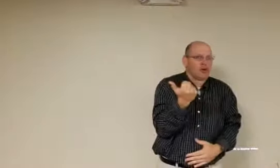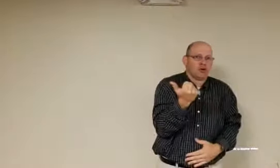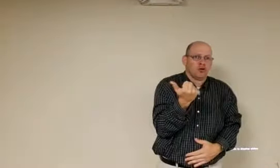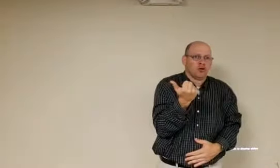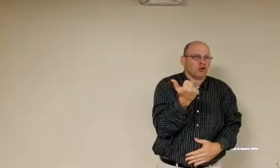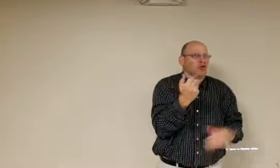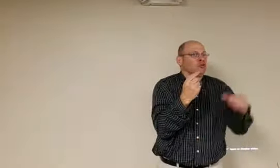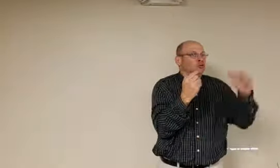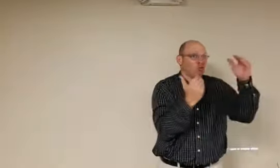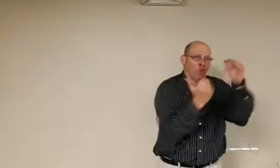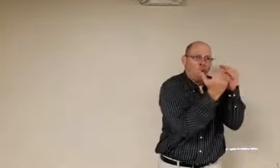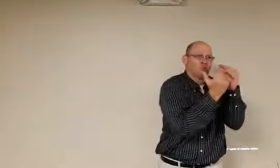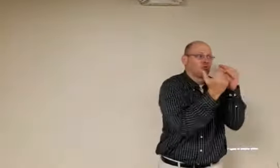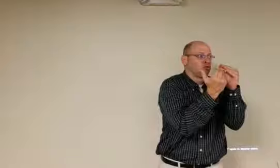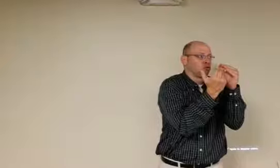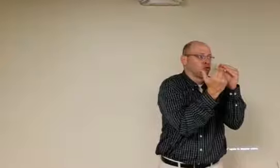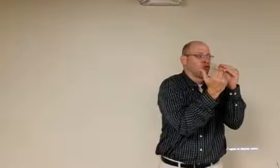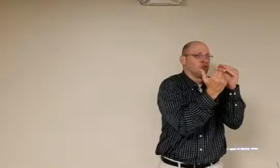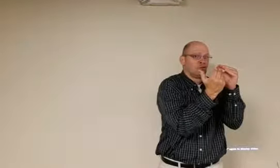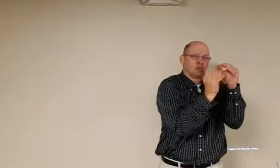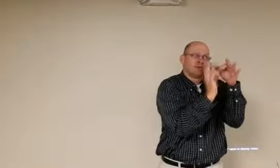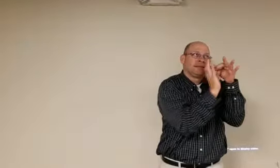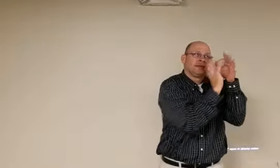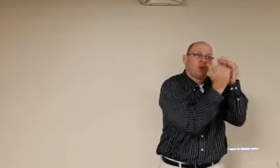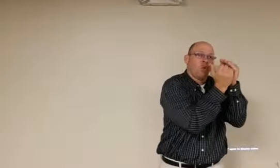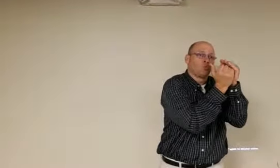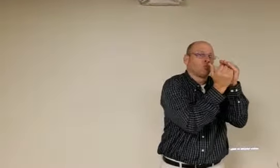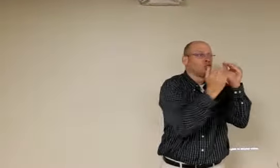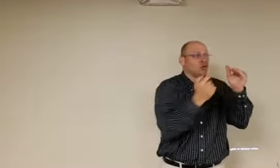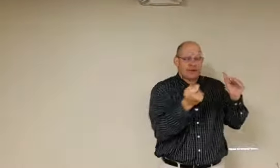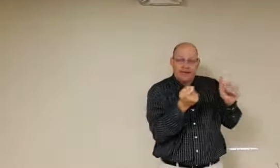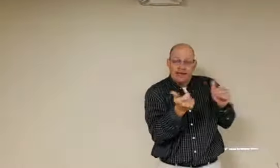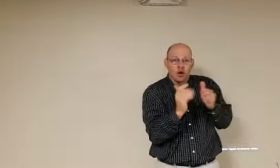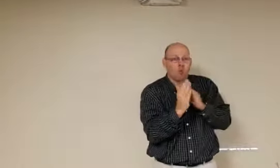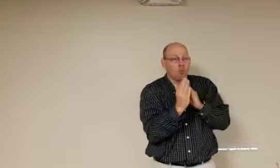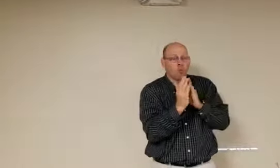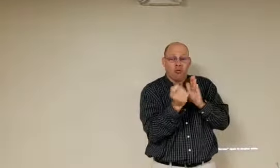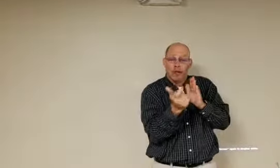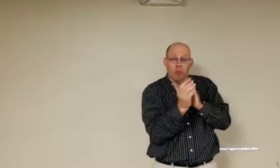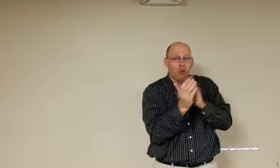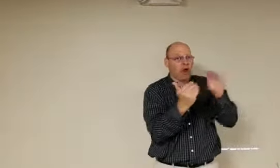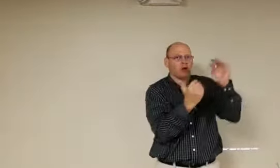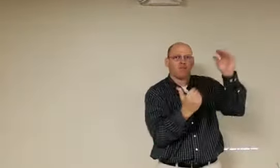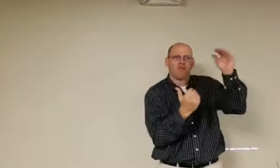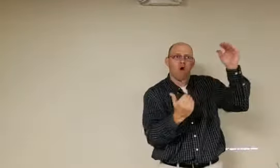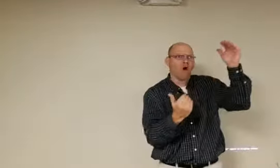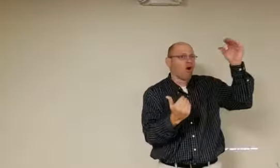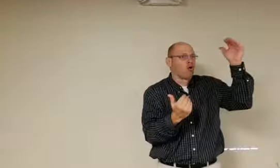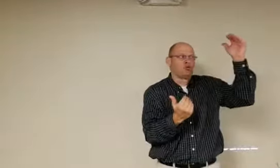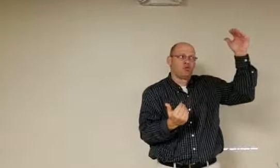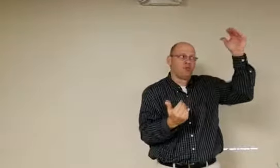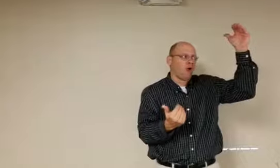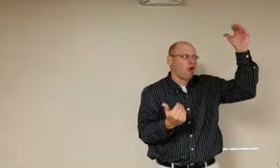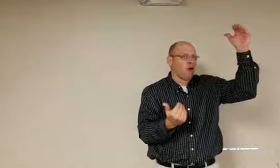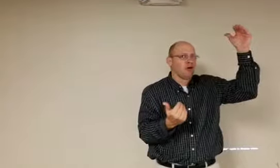The more prayer, the better it's going to be for you. Stay close to God. Have that connection with him. But a little bit of prayer, you're going to draw farther